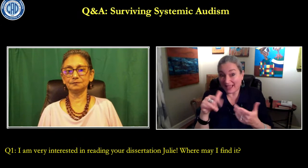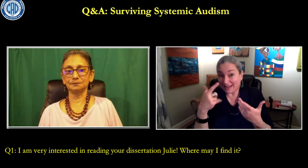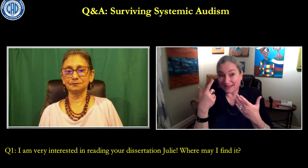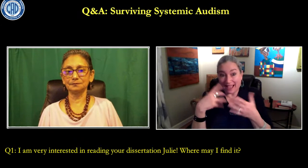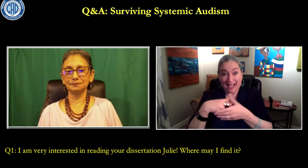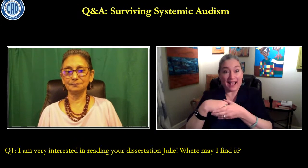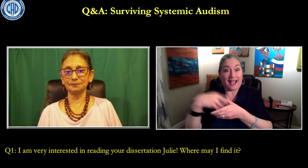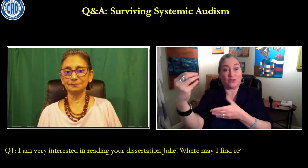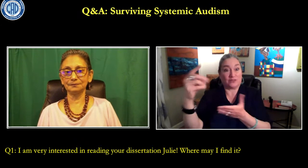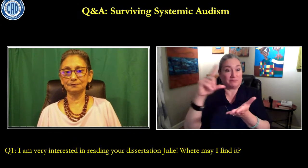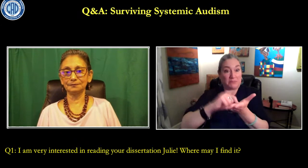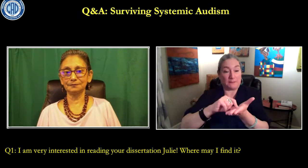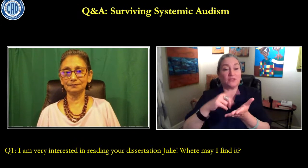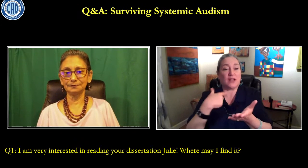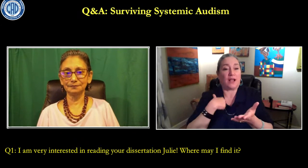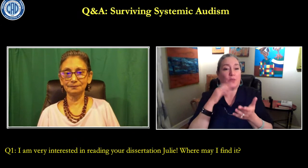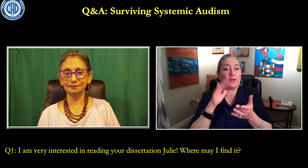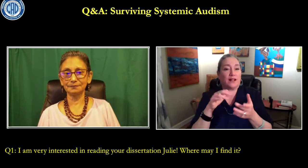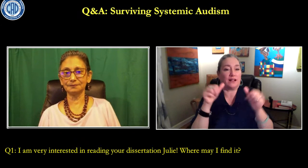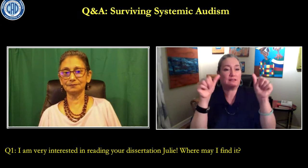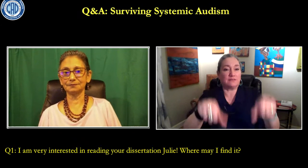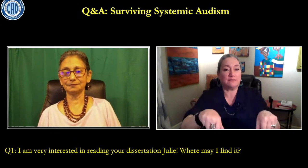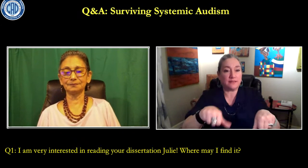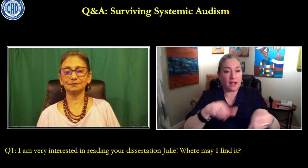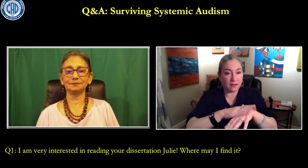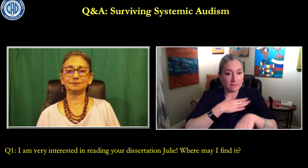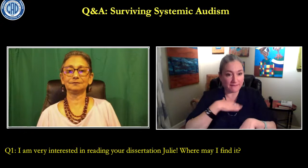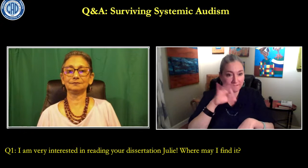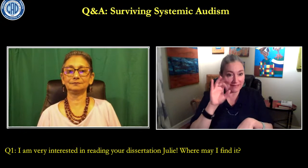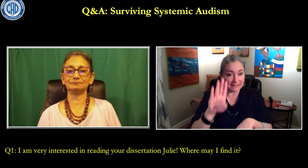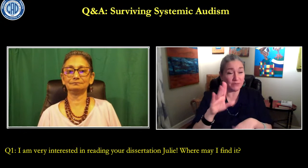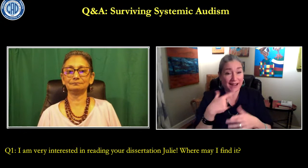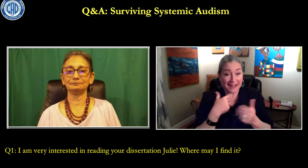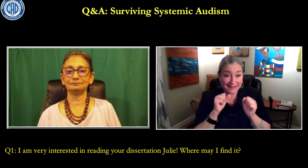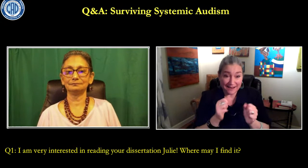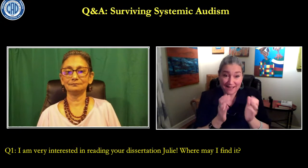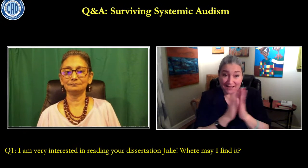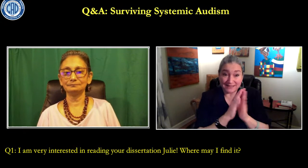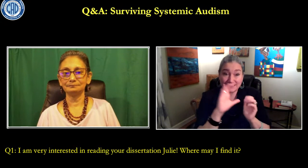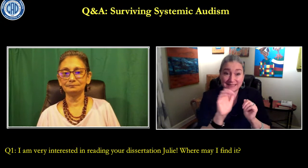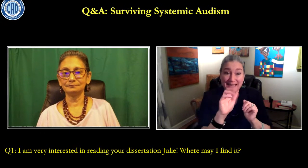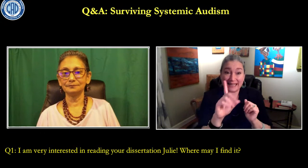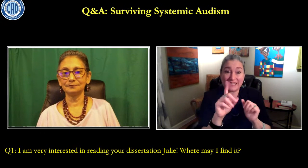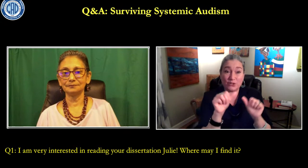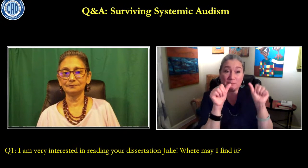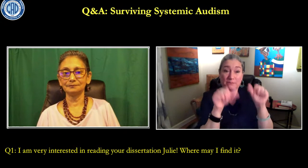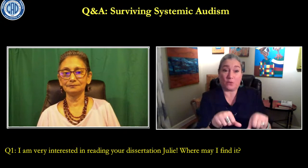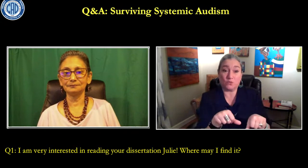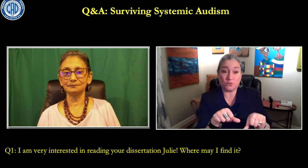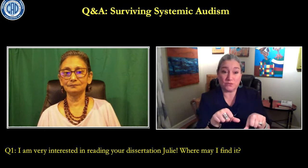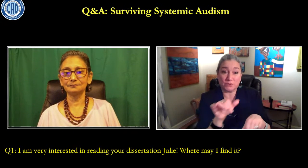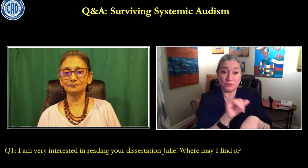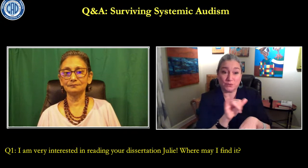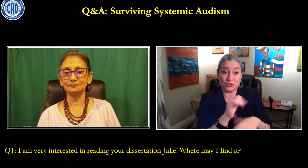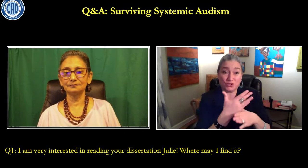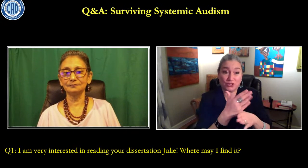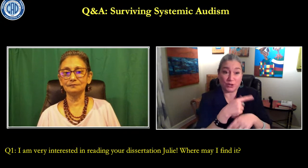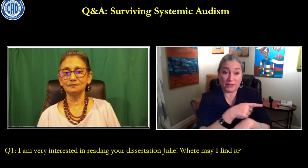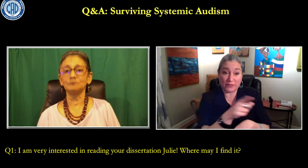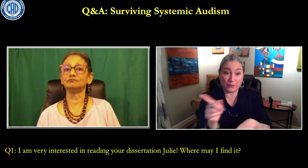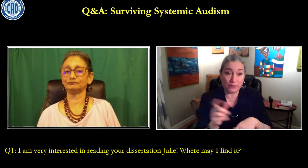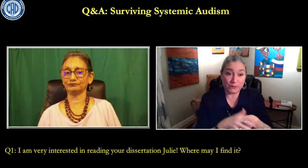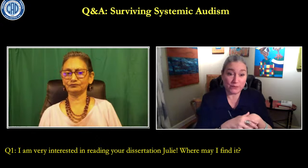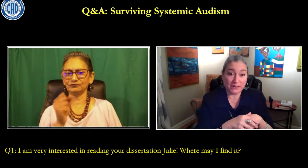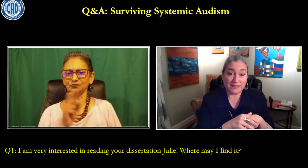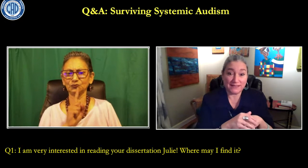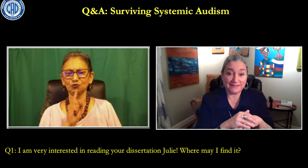spring. And once I have that out and published, then I will be posting it on my Facebook, and I